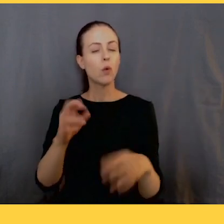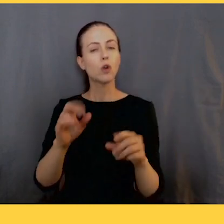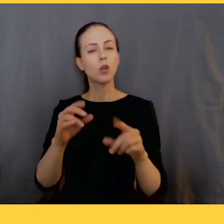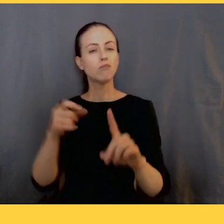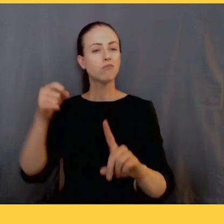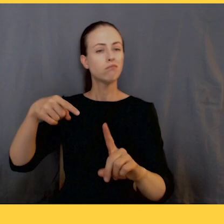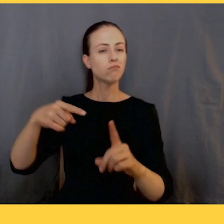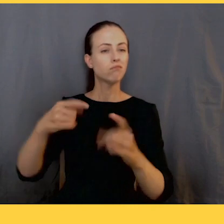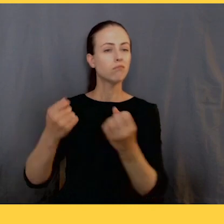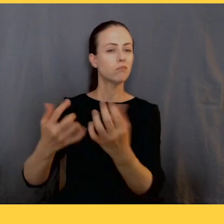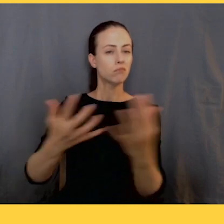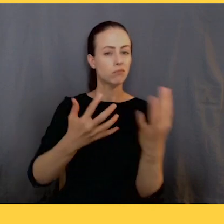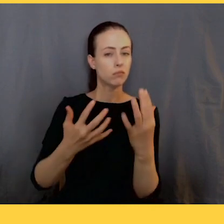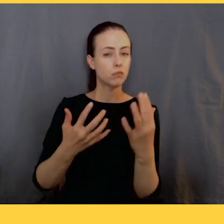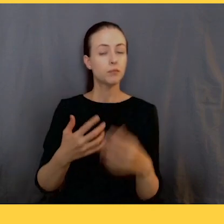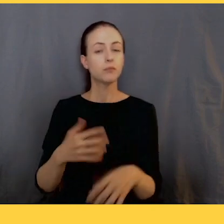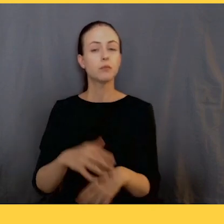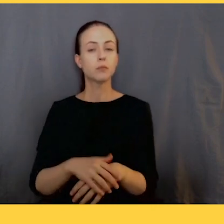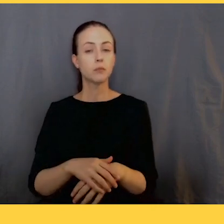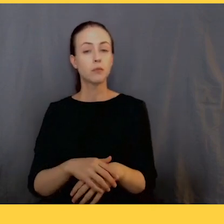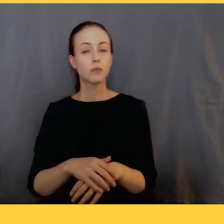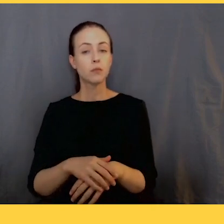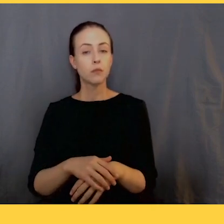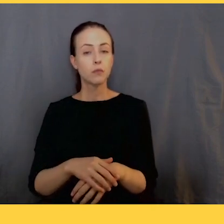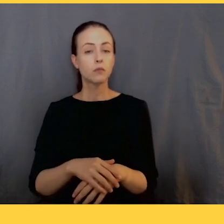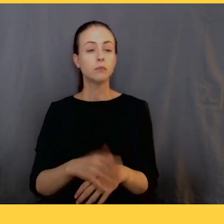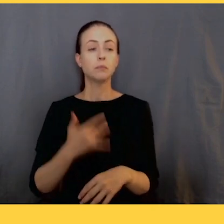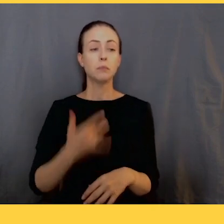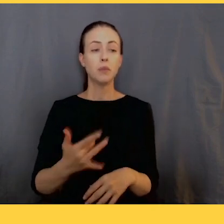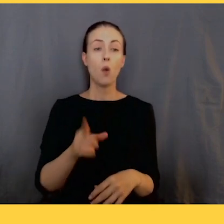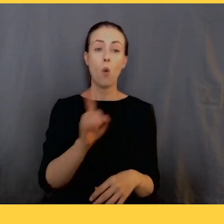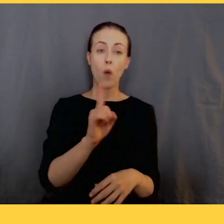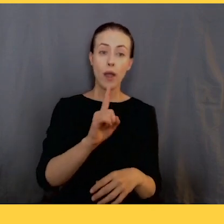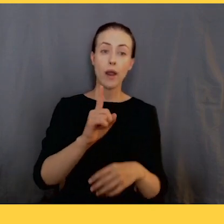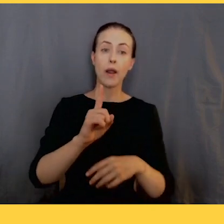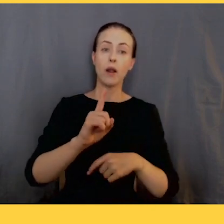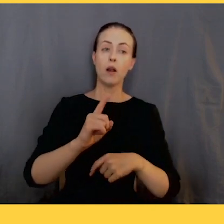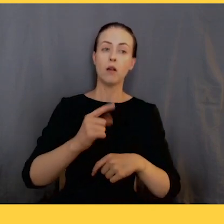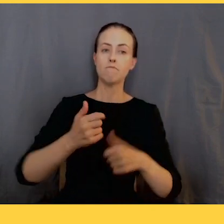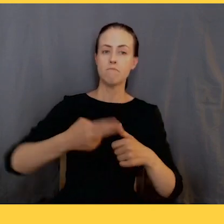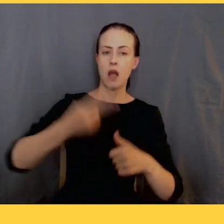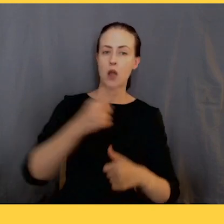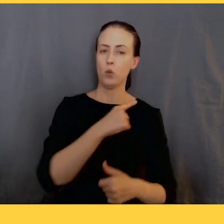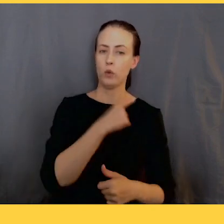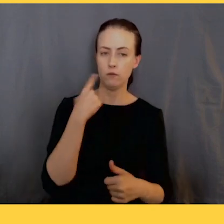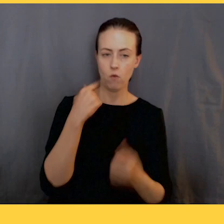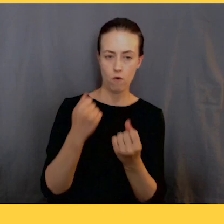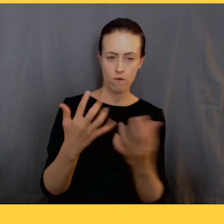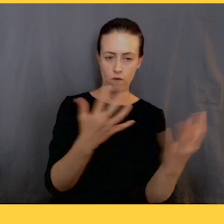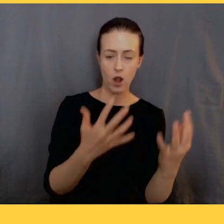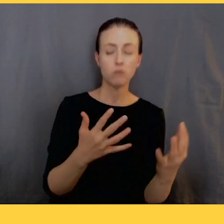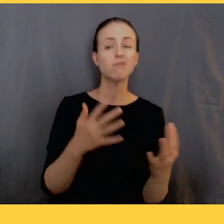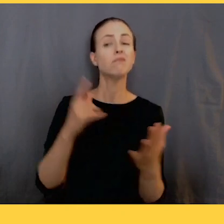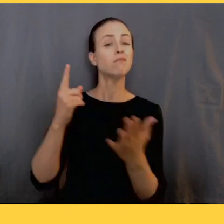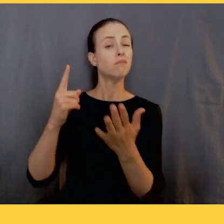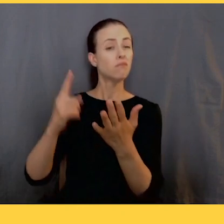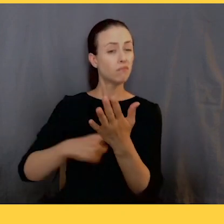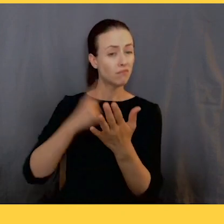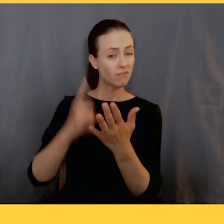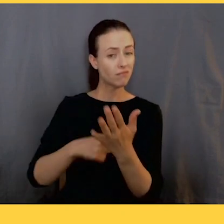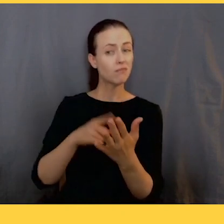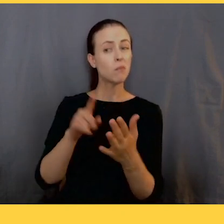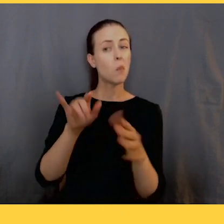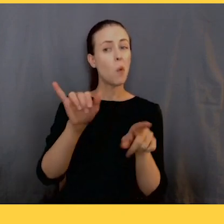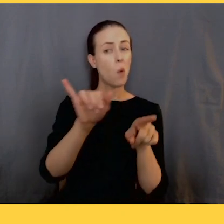fire risk area. In rare instances, other circuits in non-high fire risk area may be impacted if